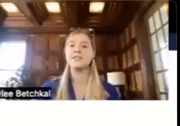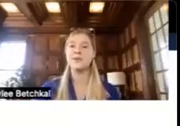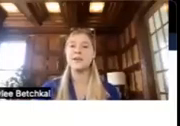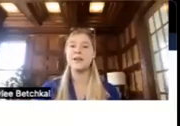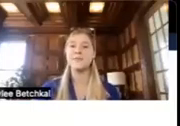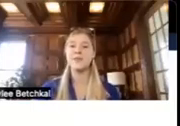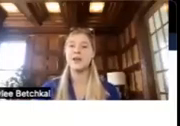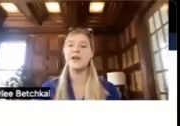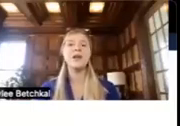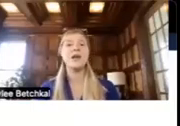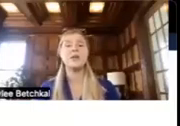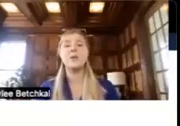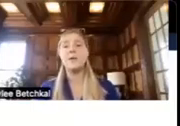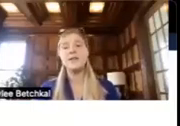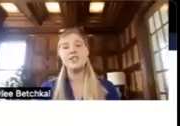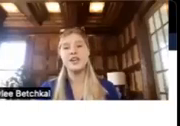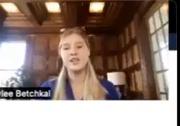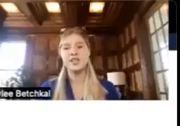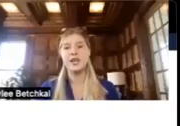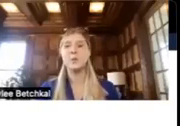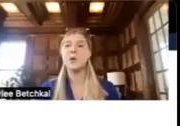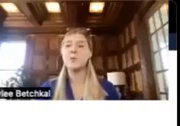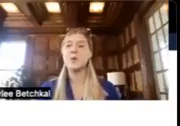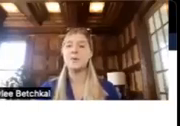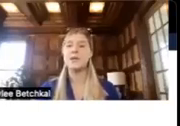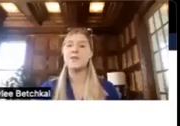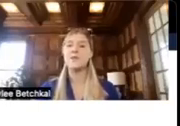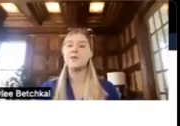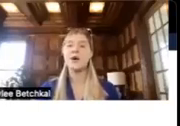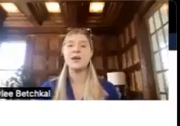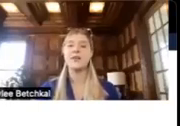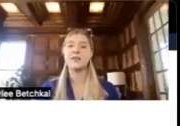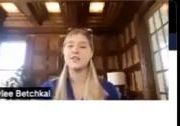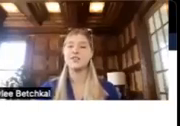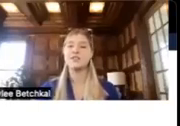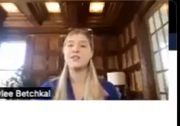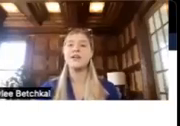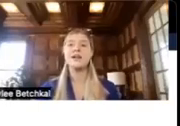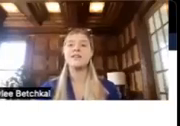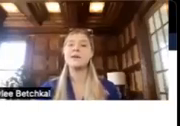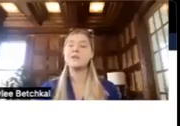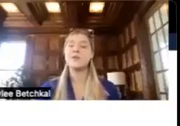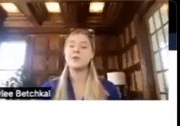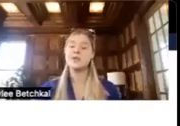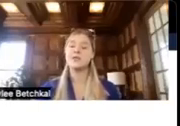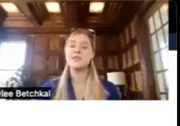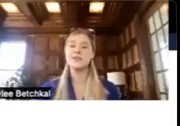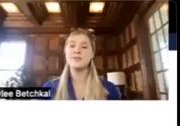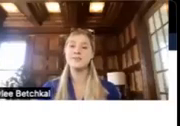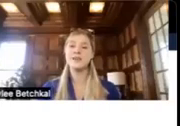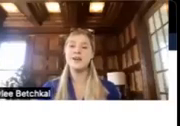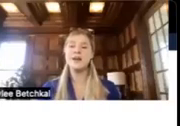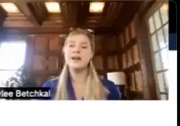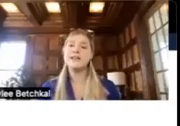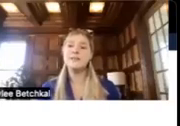worldwide live with disability. And with our population aging and more people living with chronic health conditions, this number is only